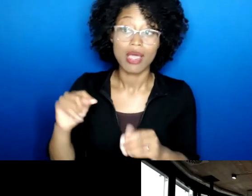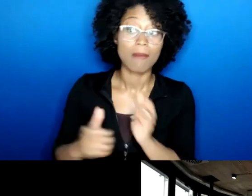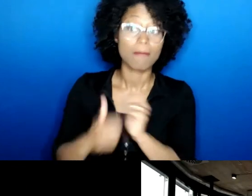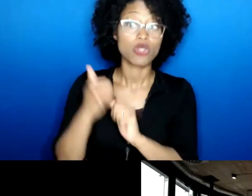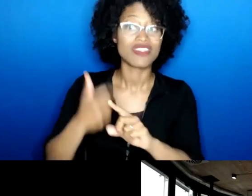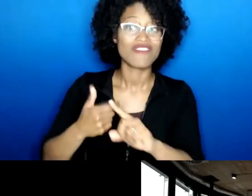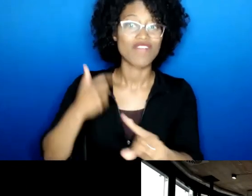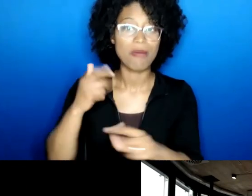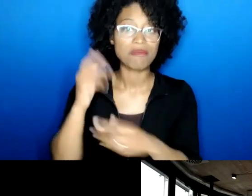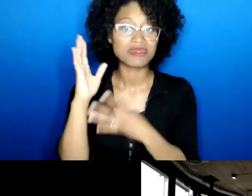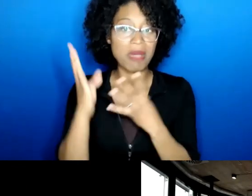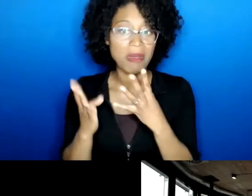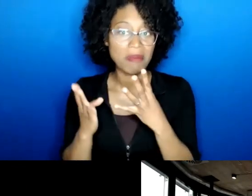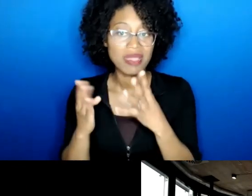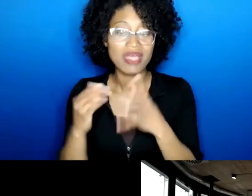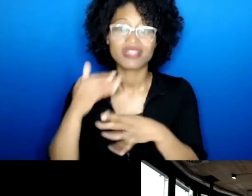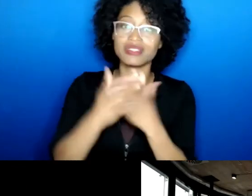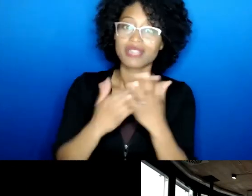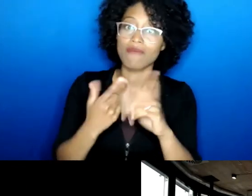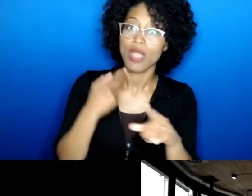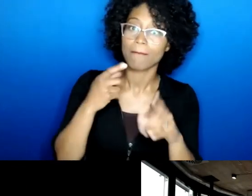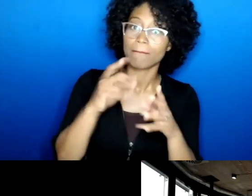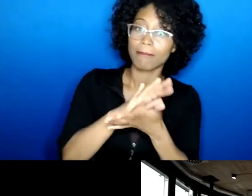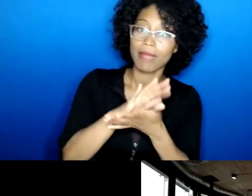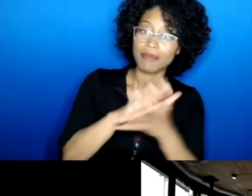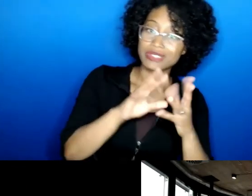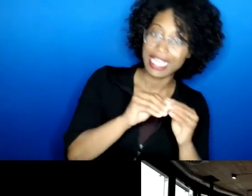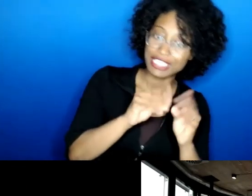many came from paper sessions,